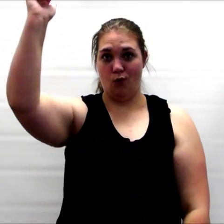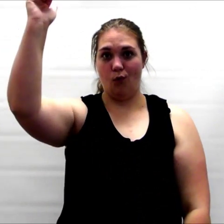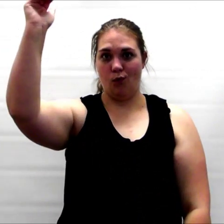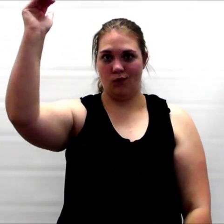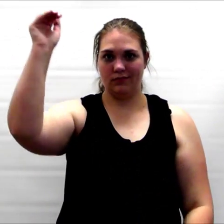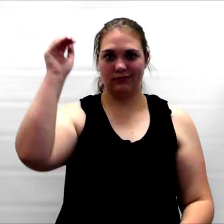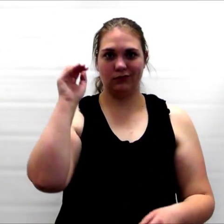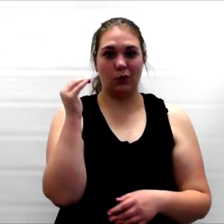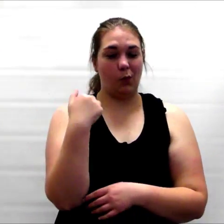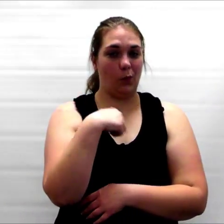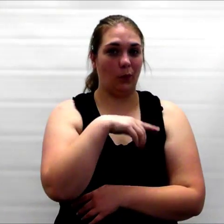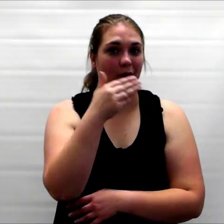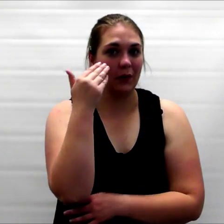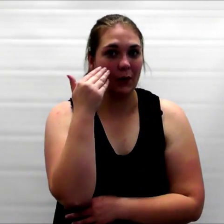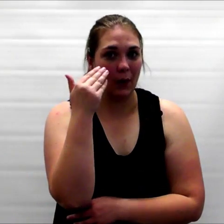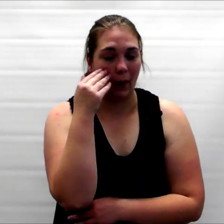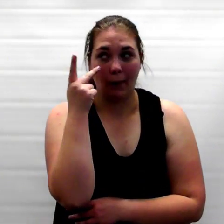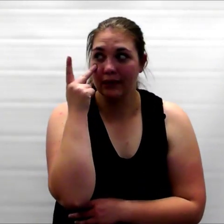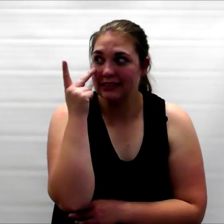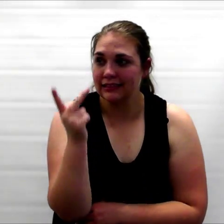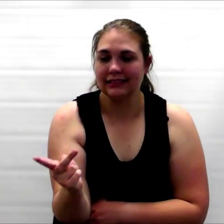is going to be called the adult phase.